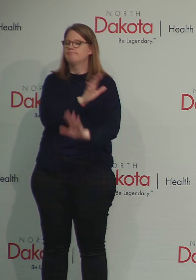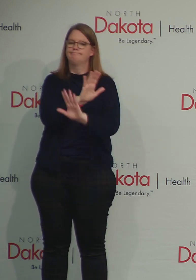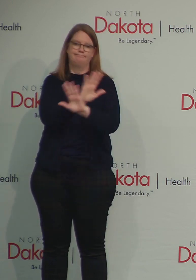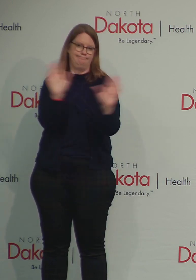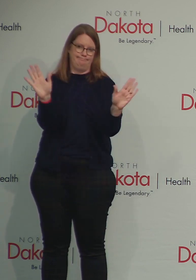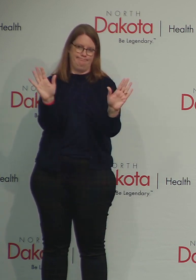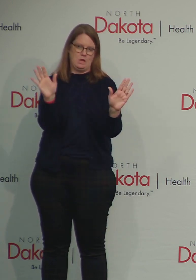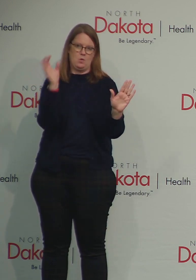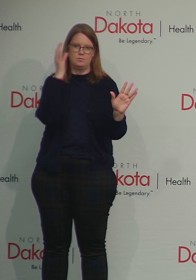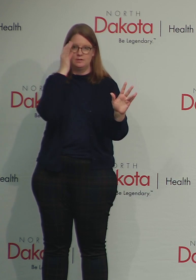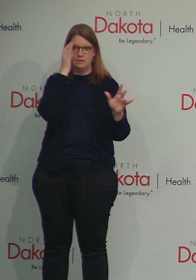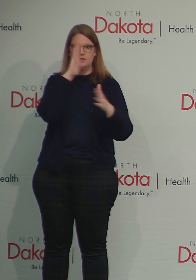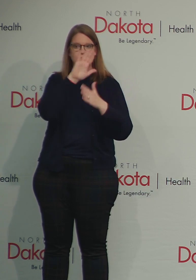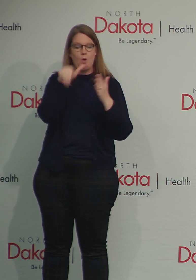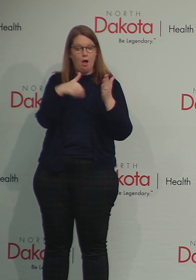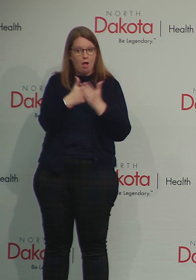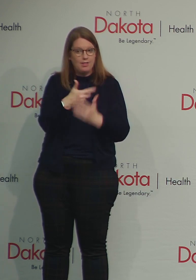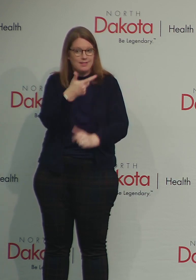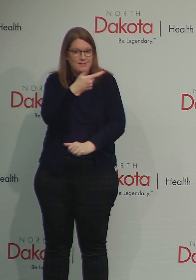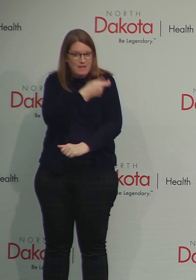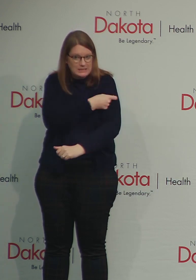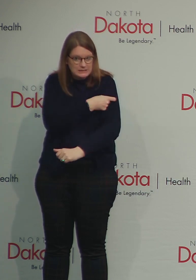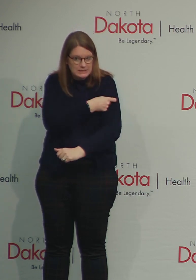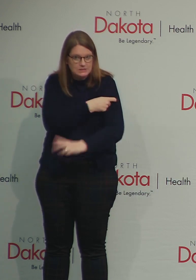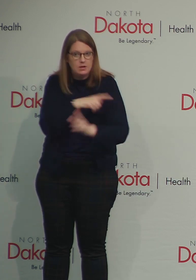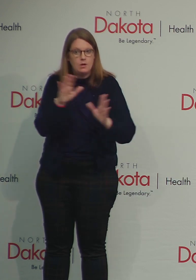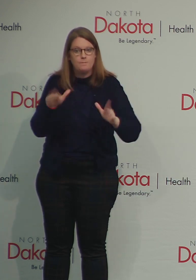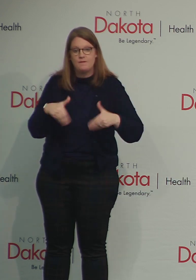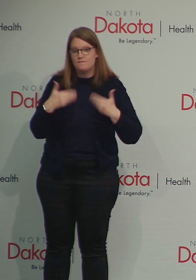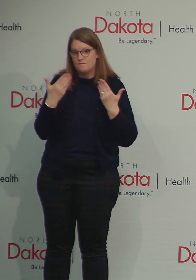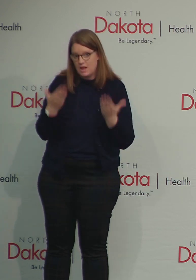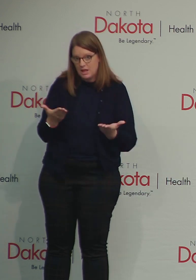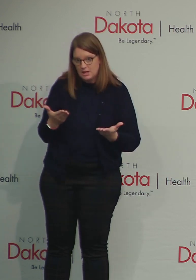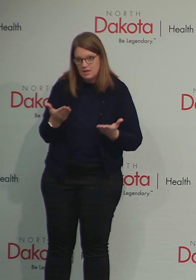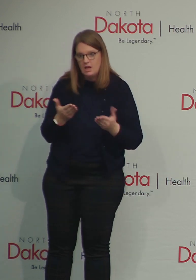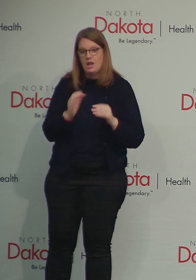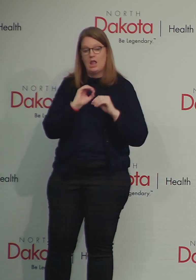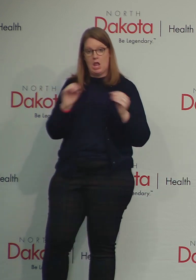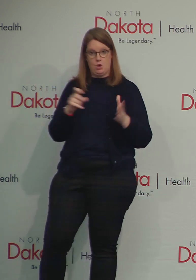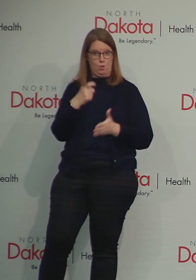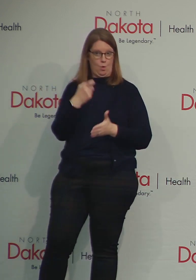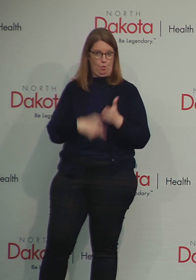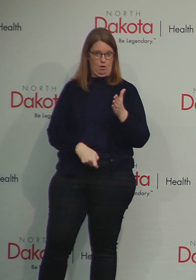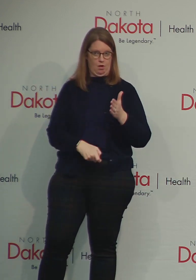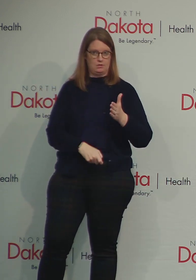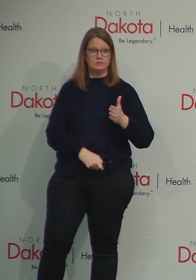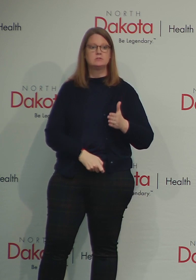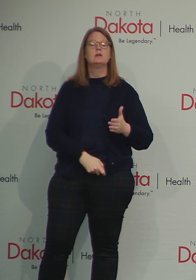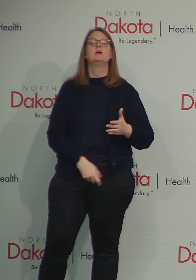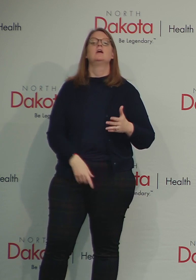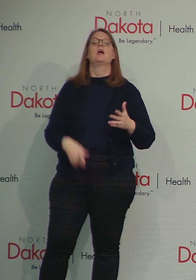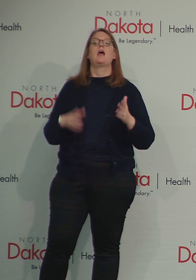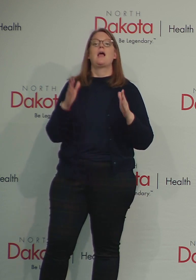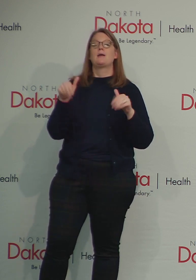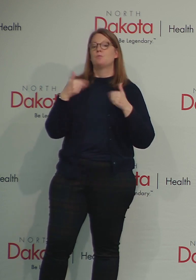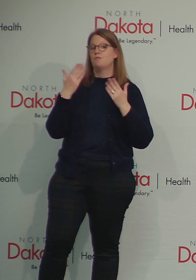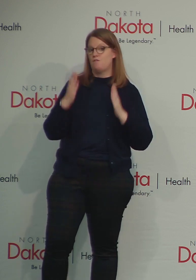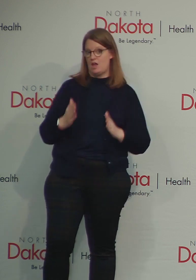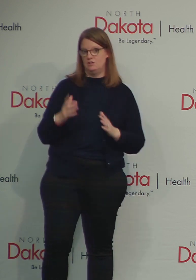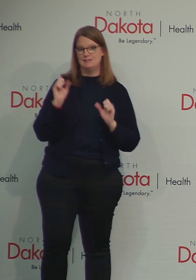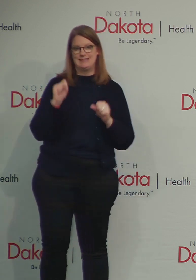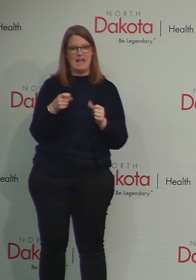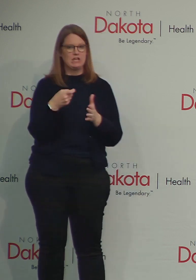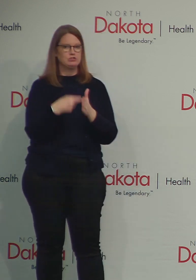vaccine. And so all of these vaccines are being provided at no cost, and providers can charge